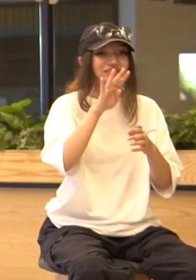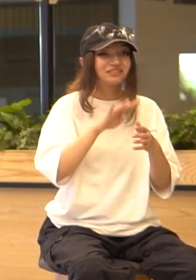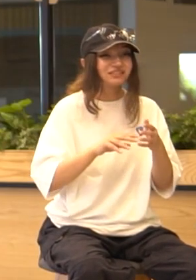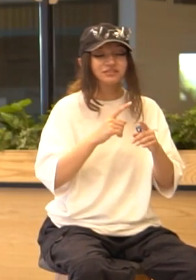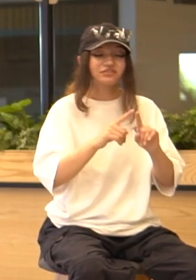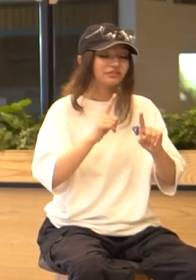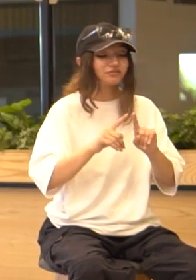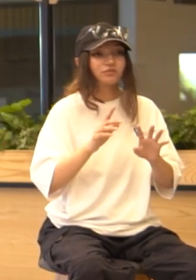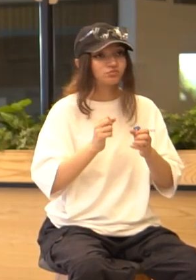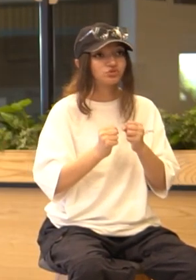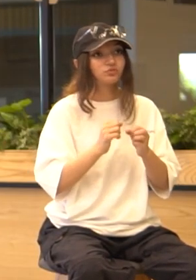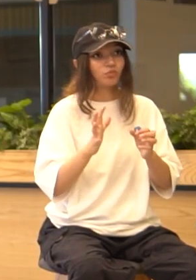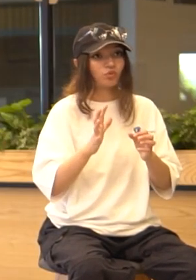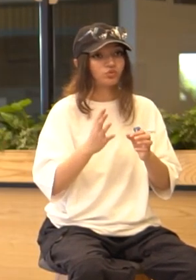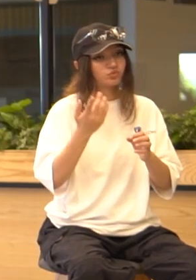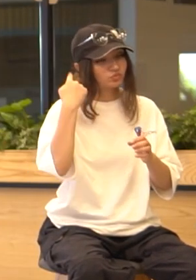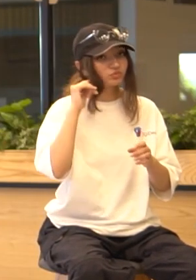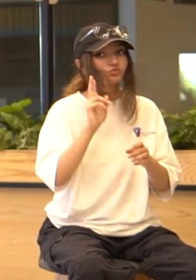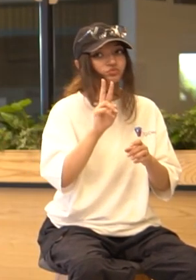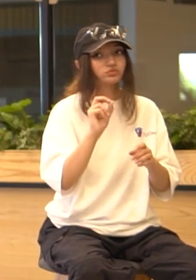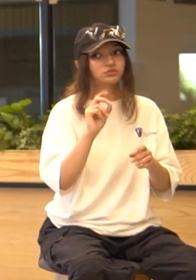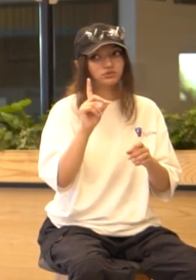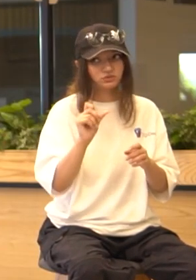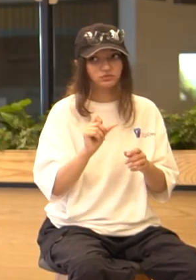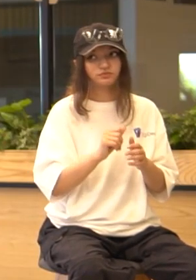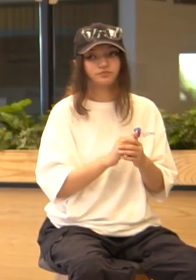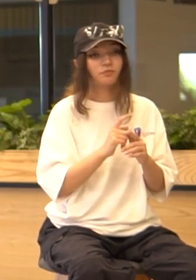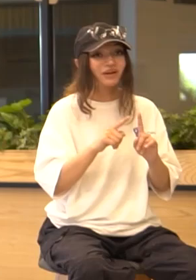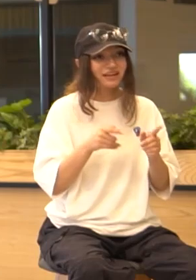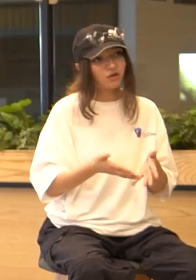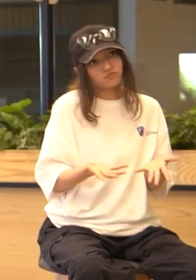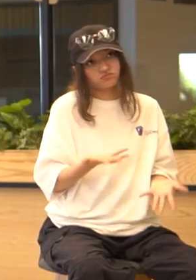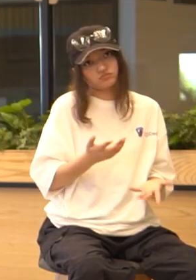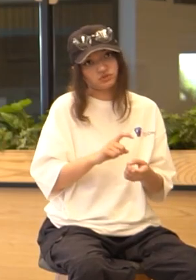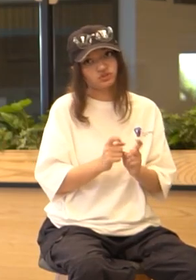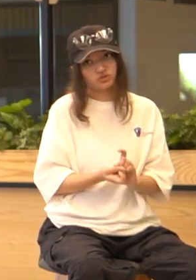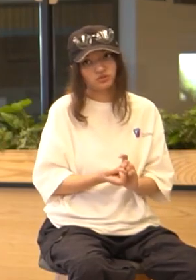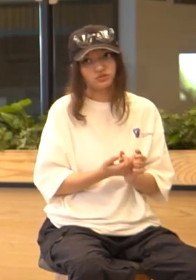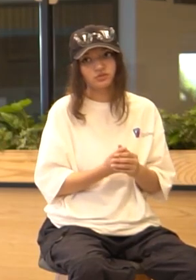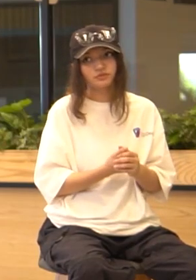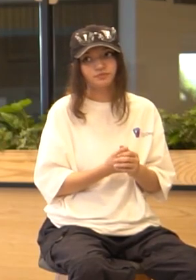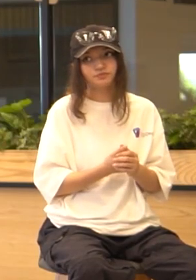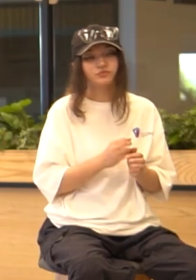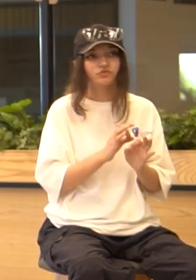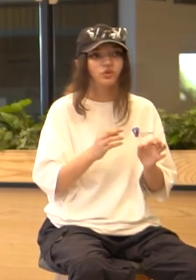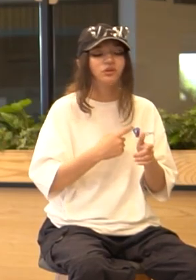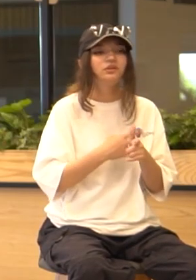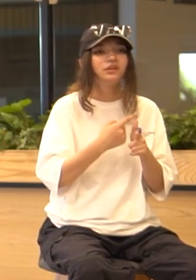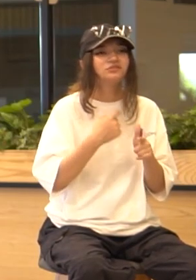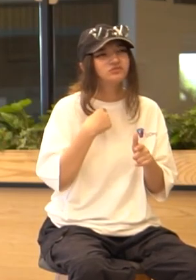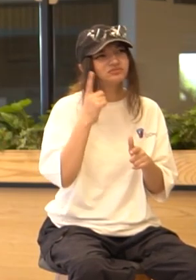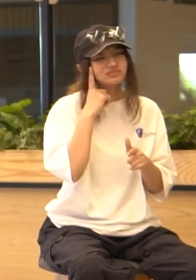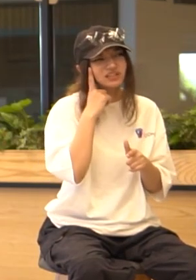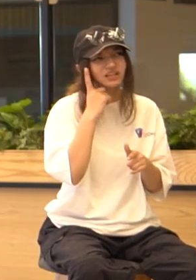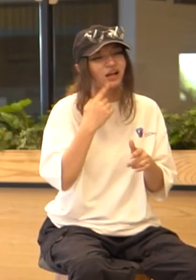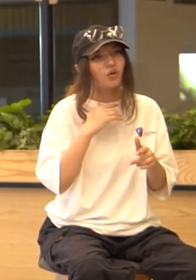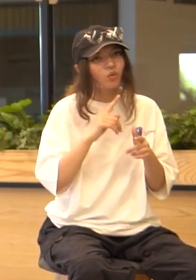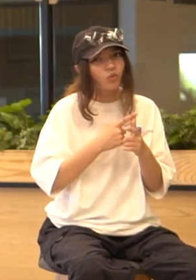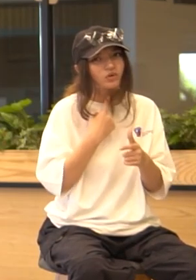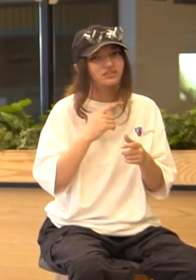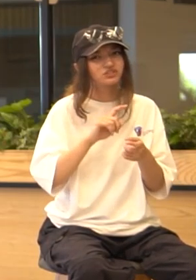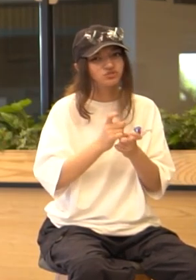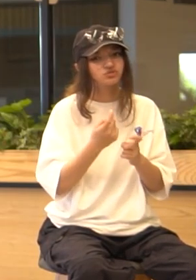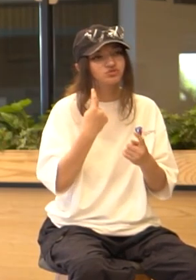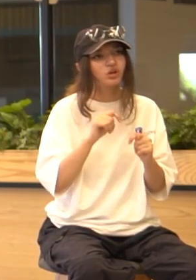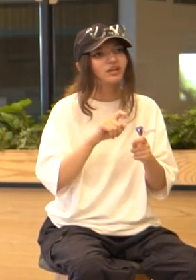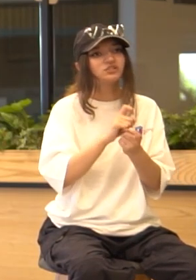complicated. Anyway, the point was that I started wondering what I could do about it, and I didn't want to